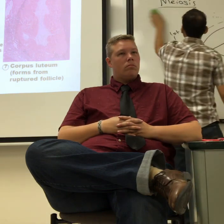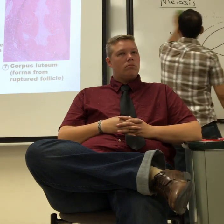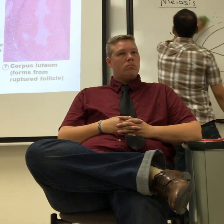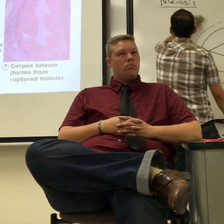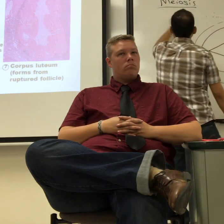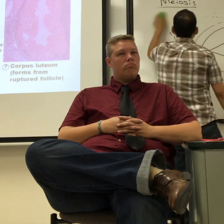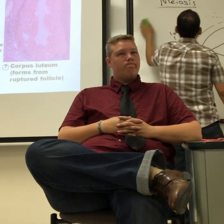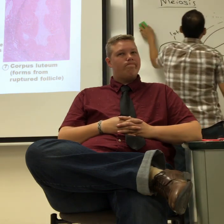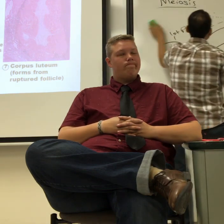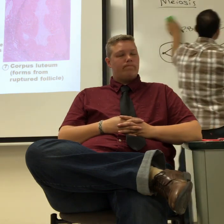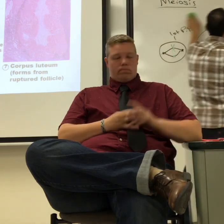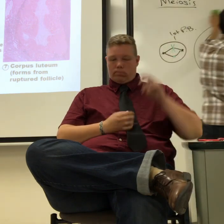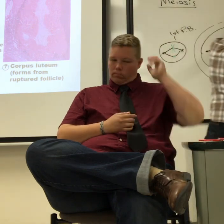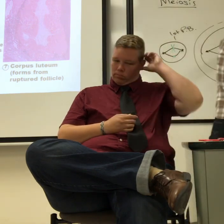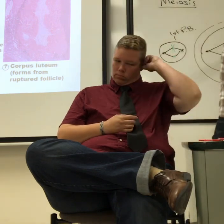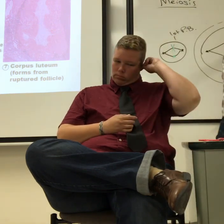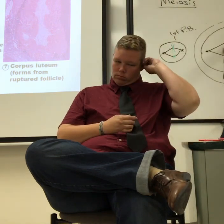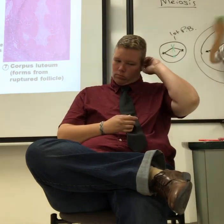just start again.